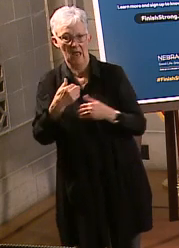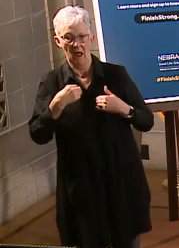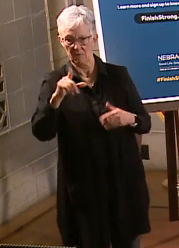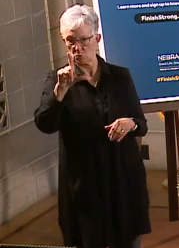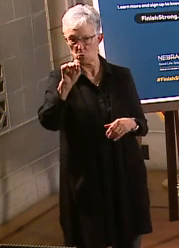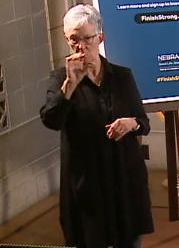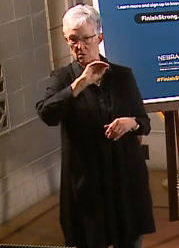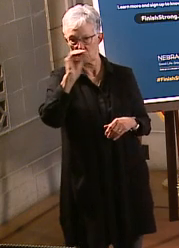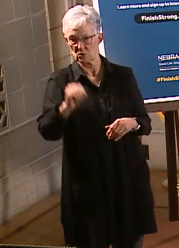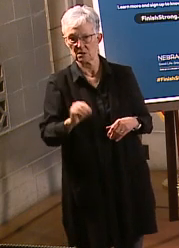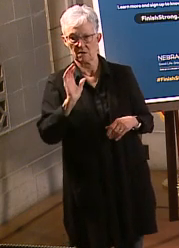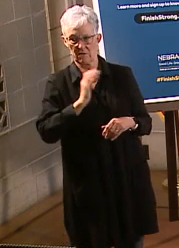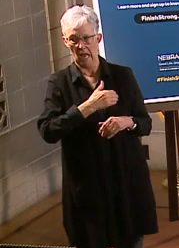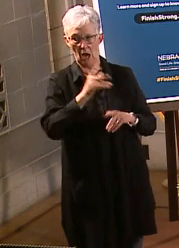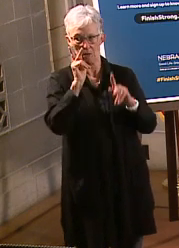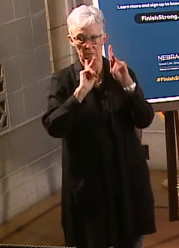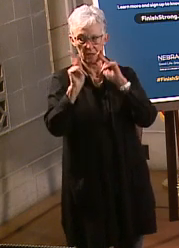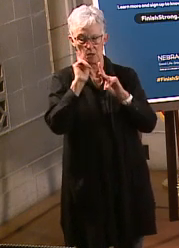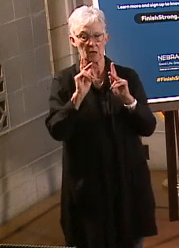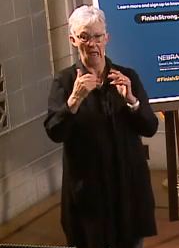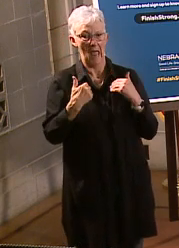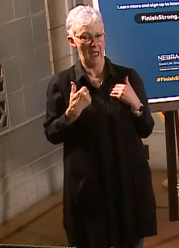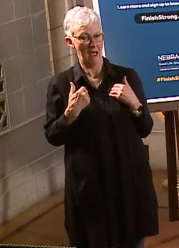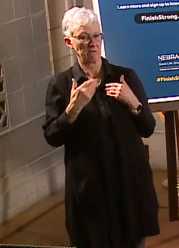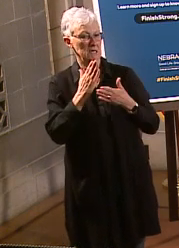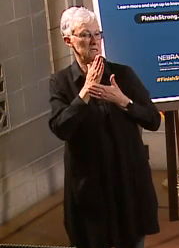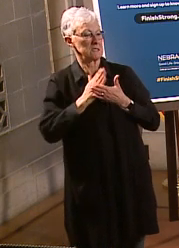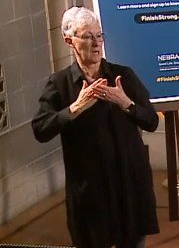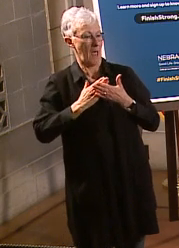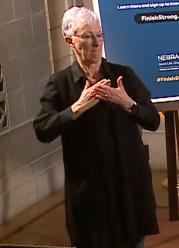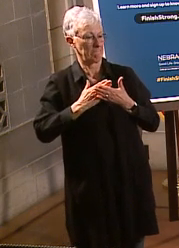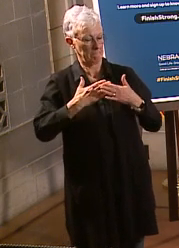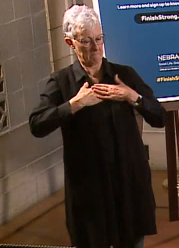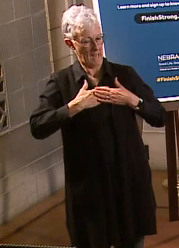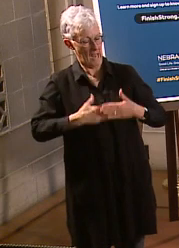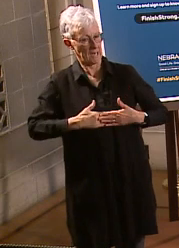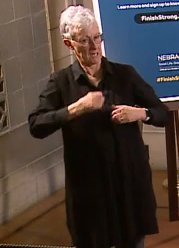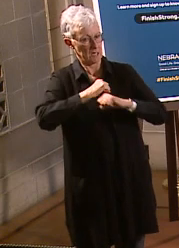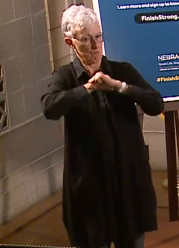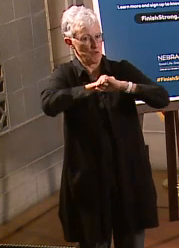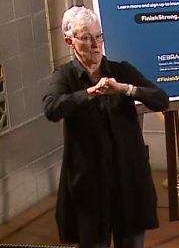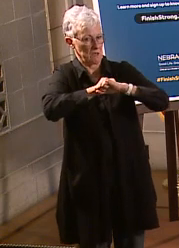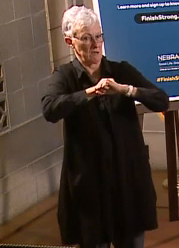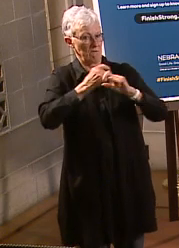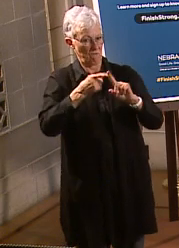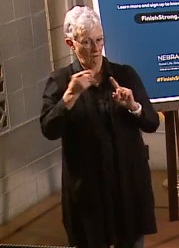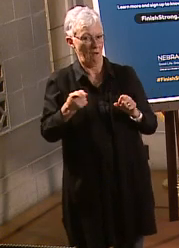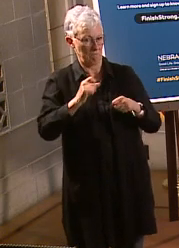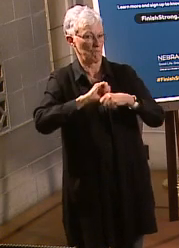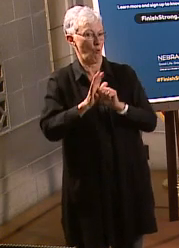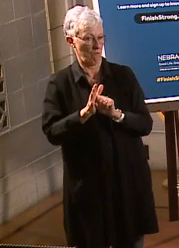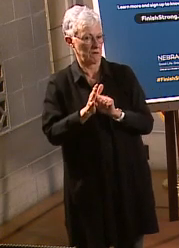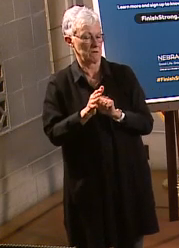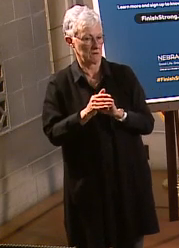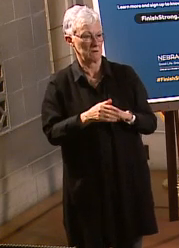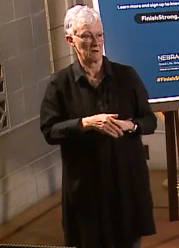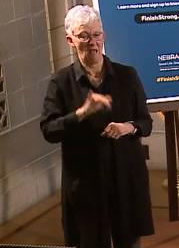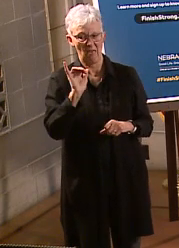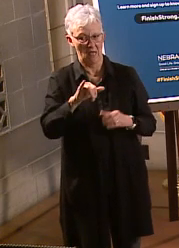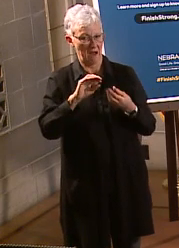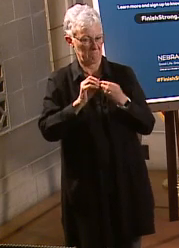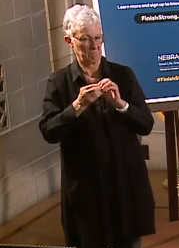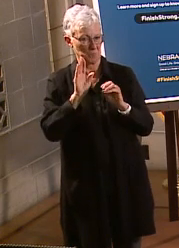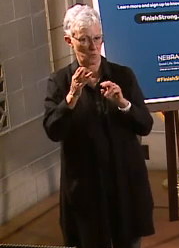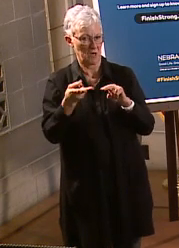population now with immunity, which is a good number, and that's only going to go up with time. We also get data